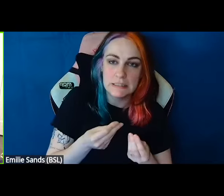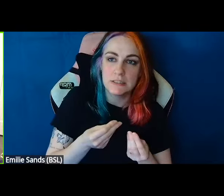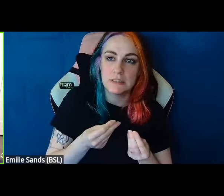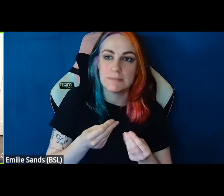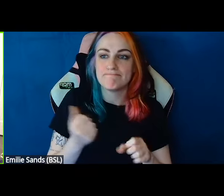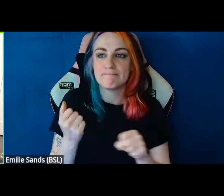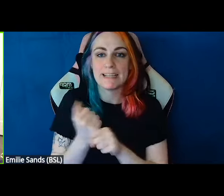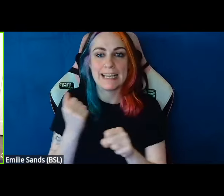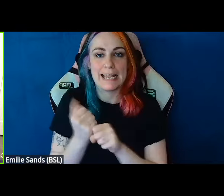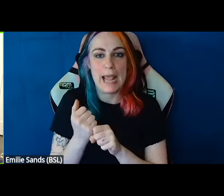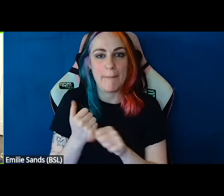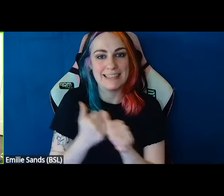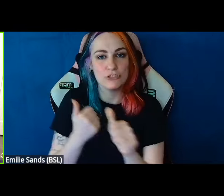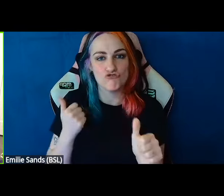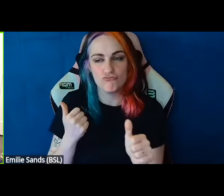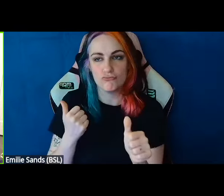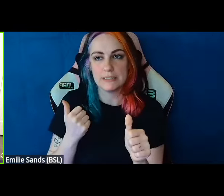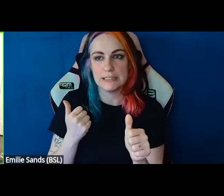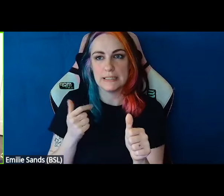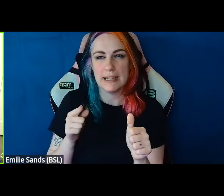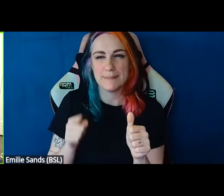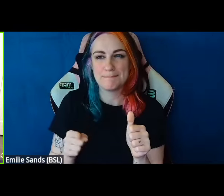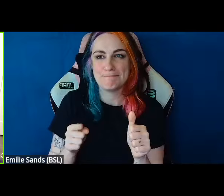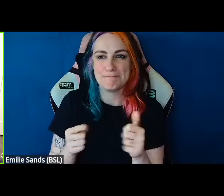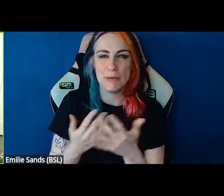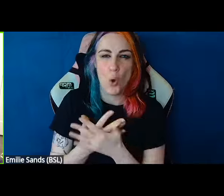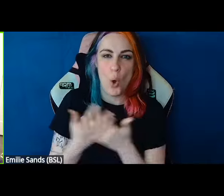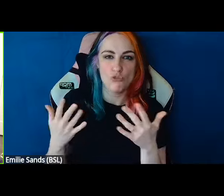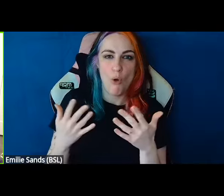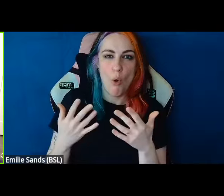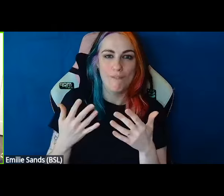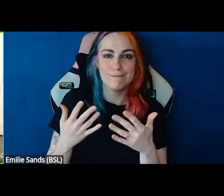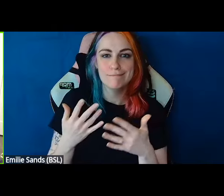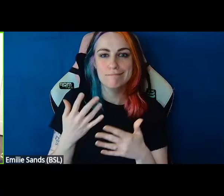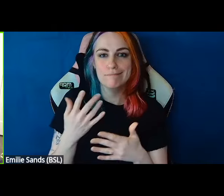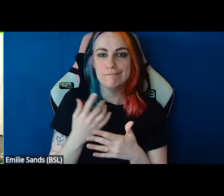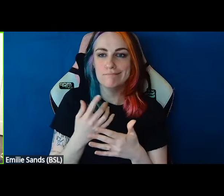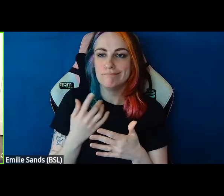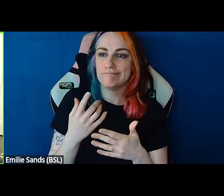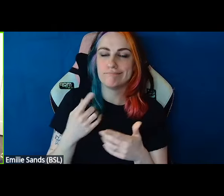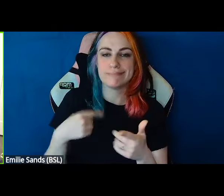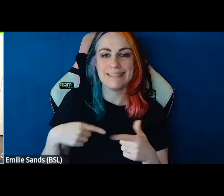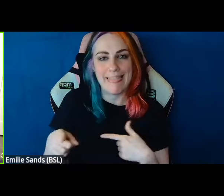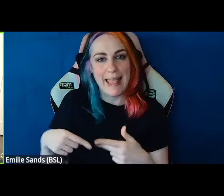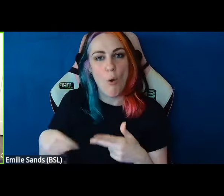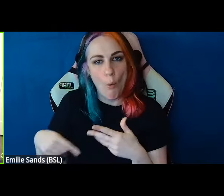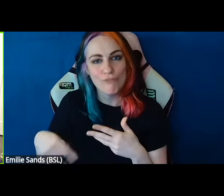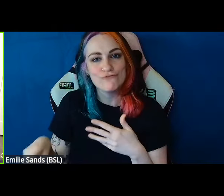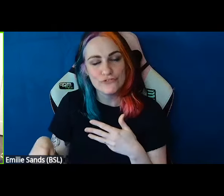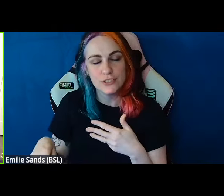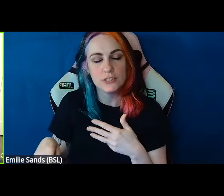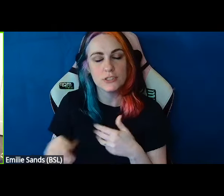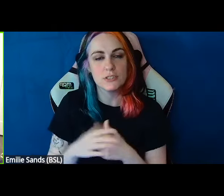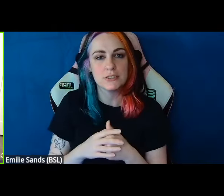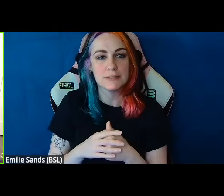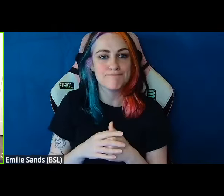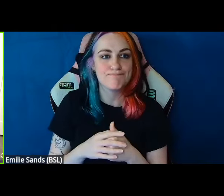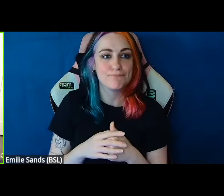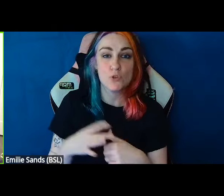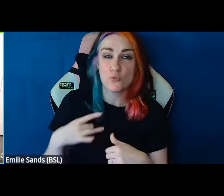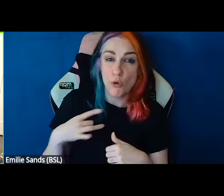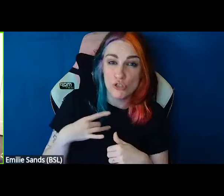gaming industry, there has been a lot of layoffs and even sponsorships have been a little harder to get than